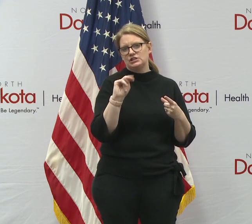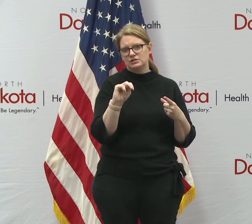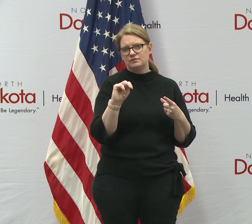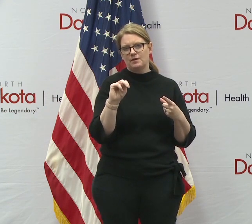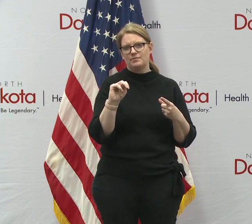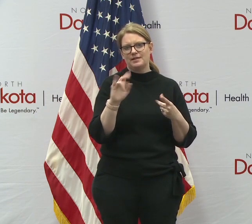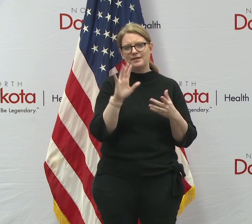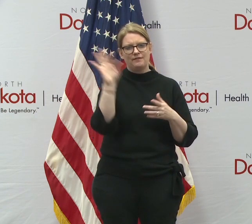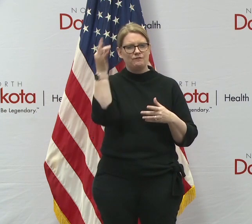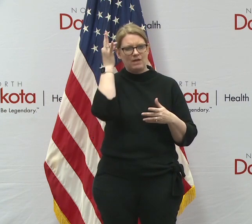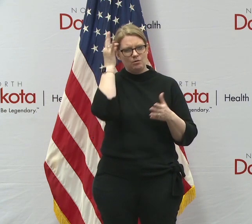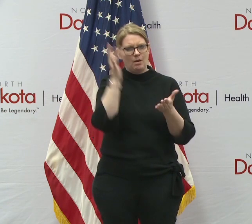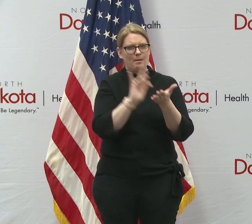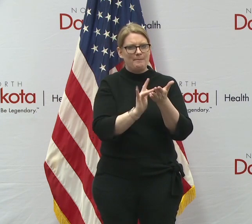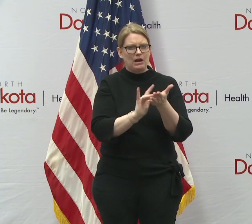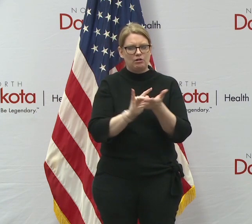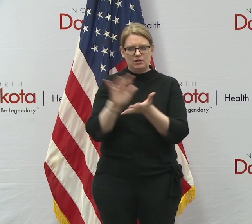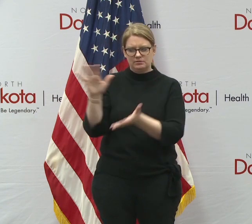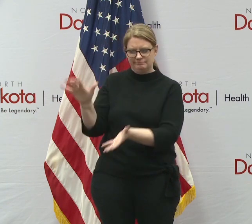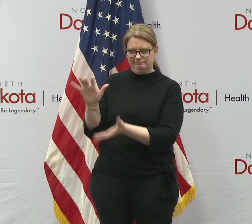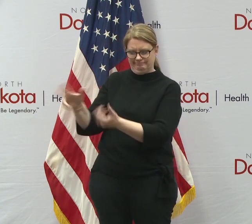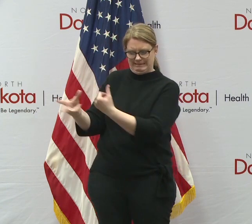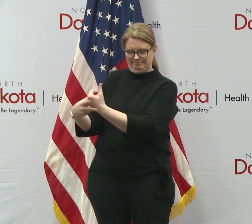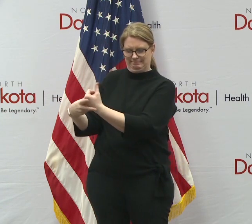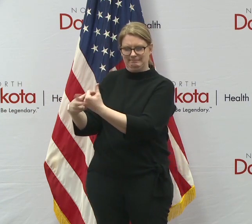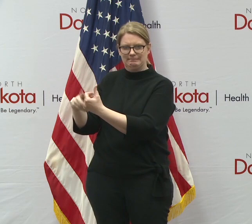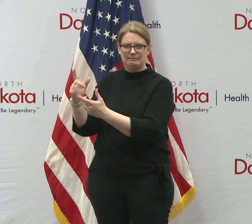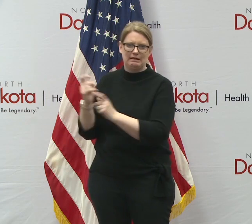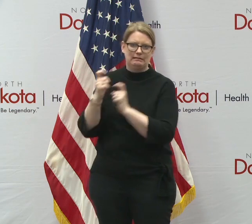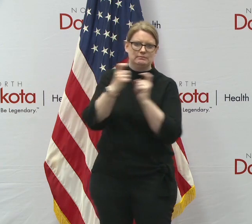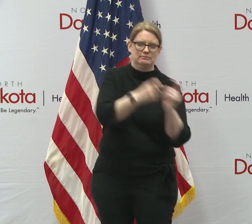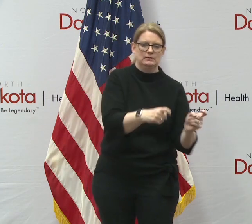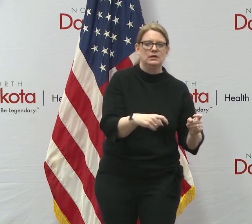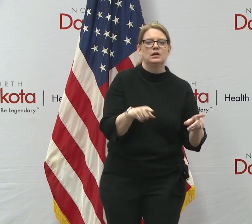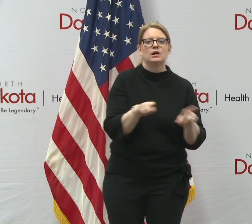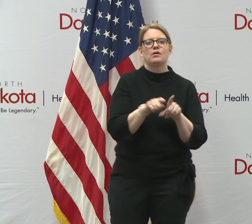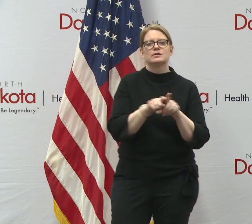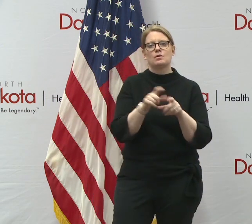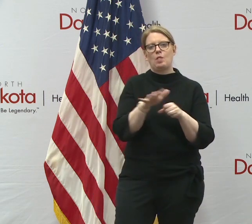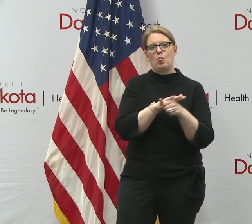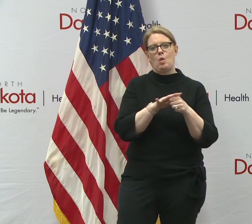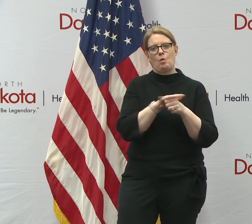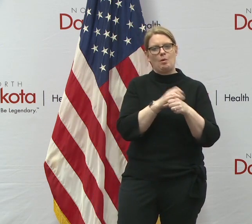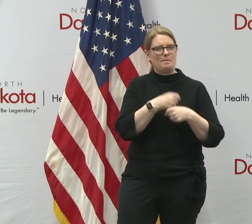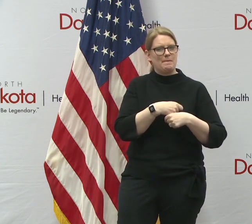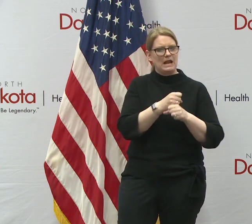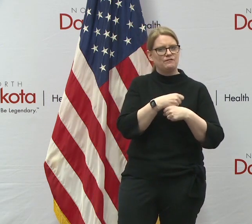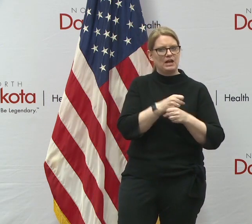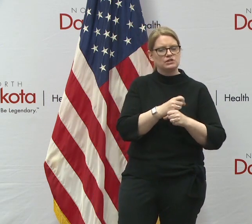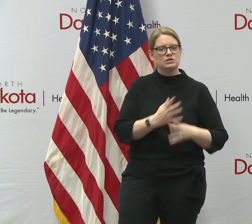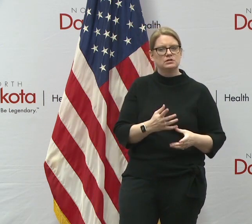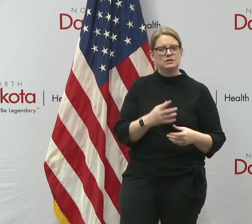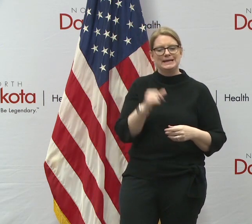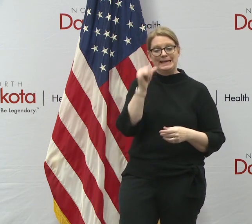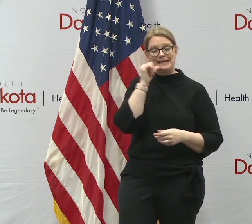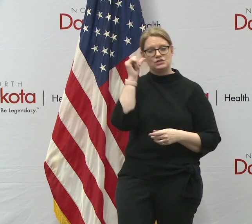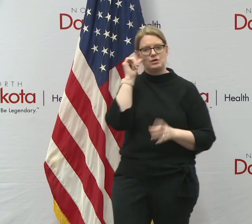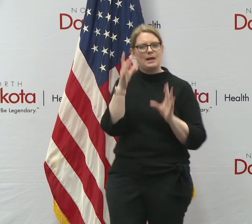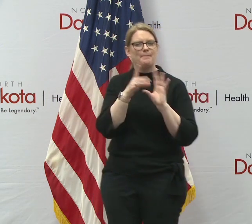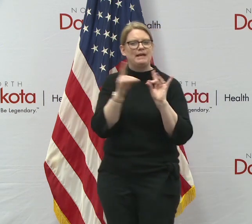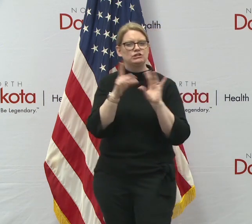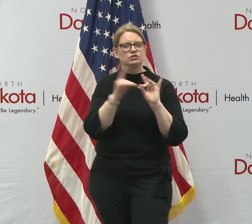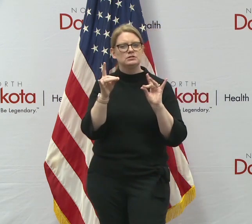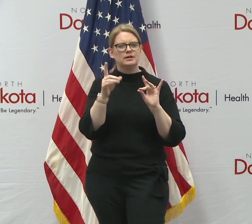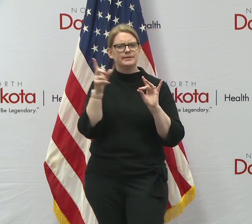which they're working to build. And then the third is working with local manufacturers. Mentioned yesterday